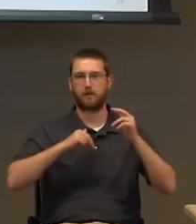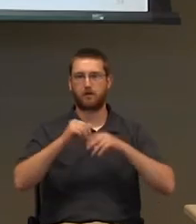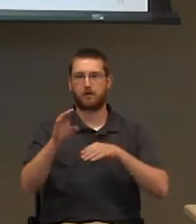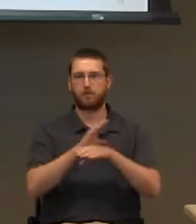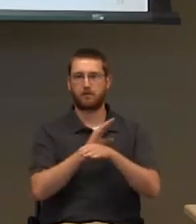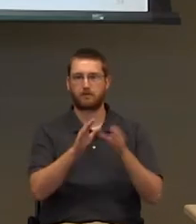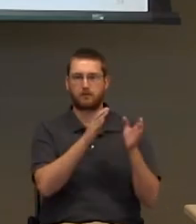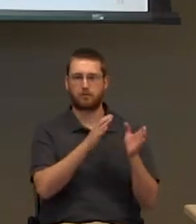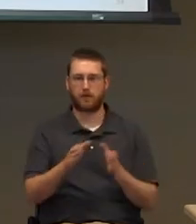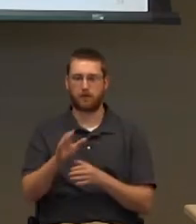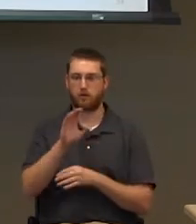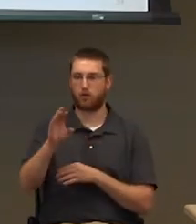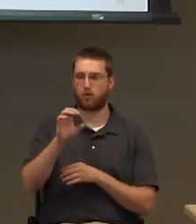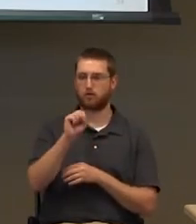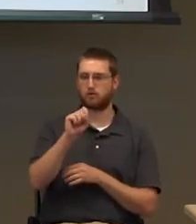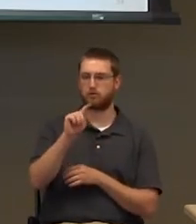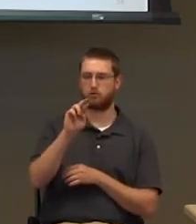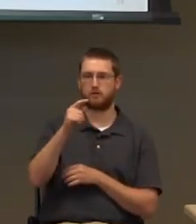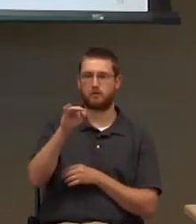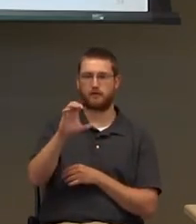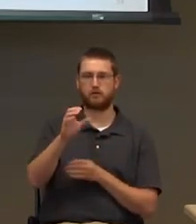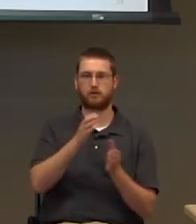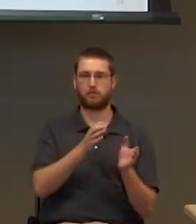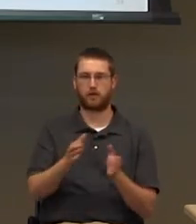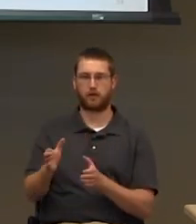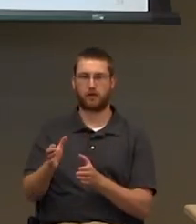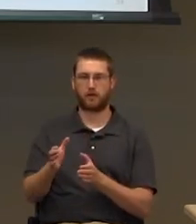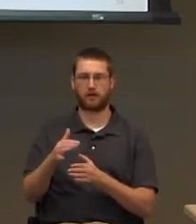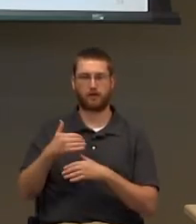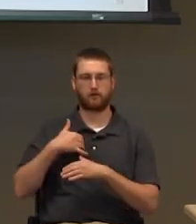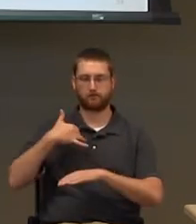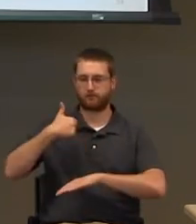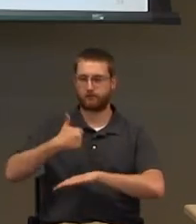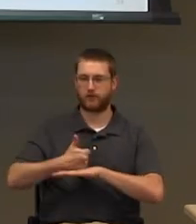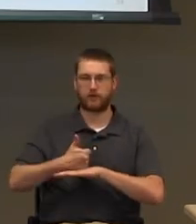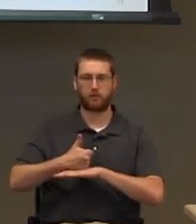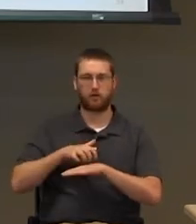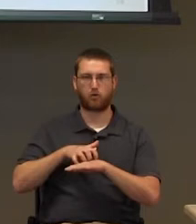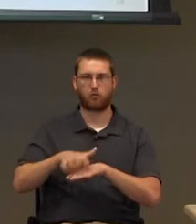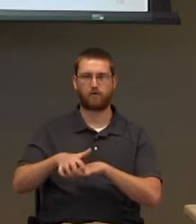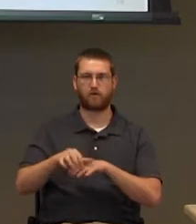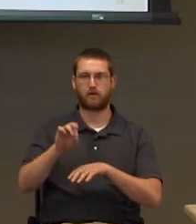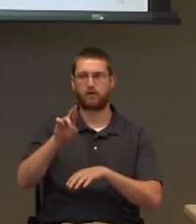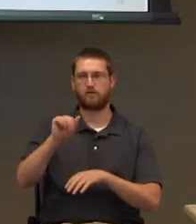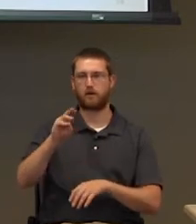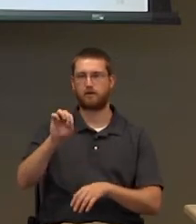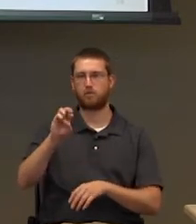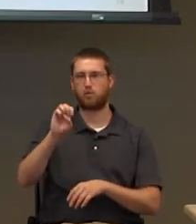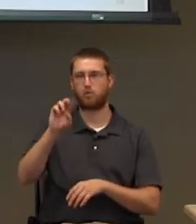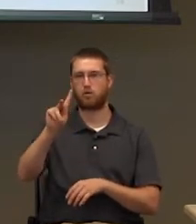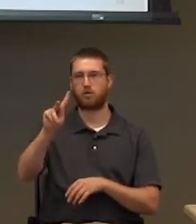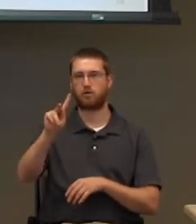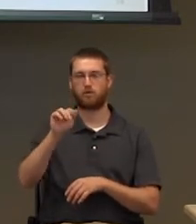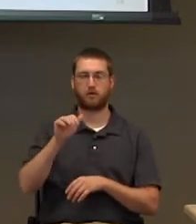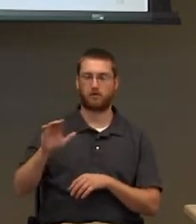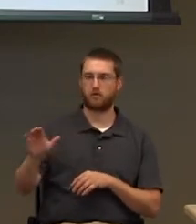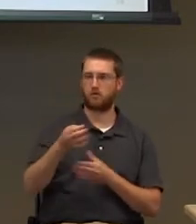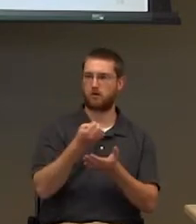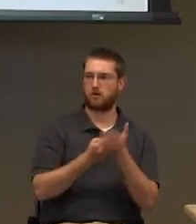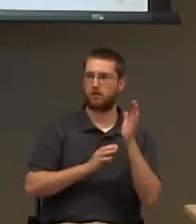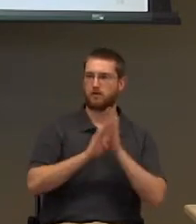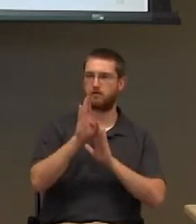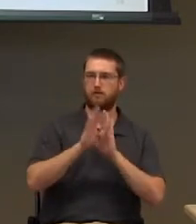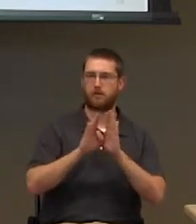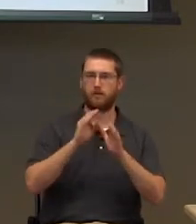is your strategic plan. I laid down a very rough frame for a business plan, but at the end of the day, your economic development implementation entities